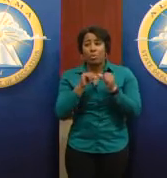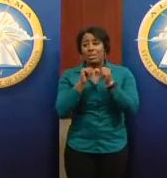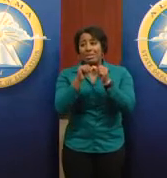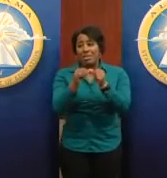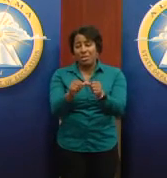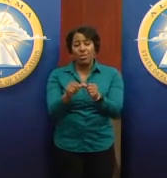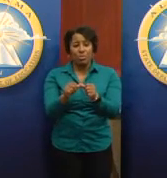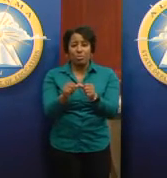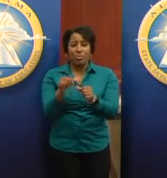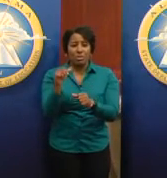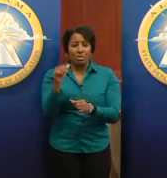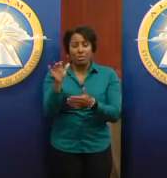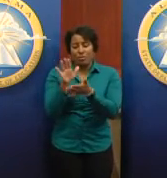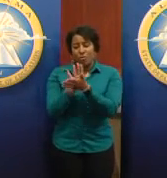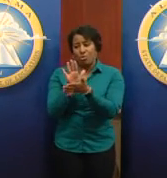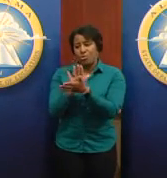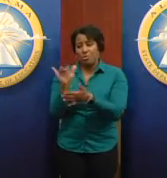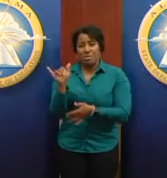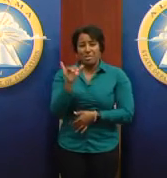else.